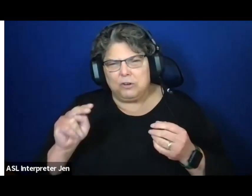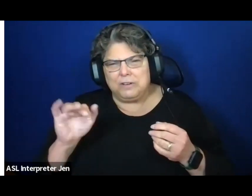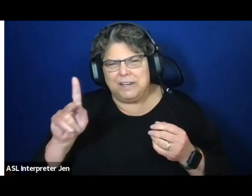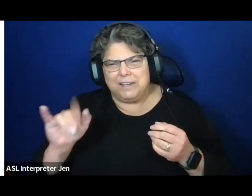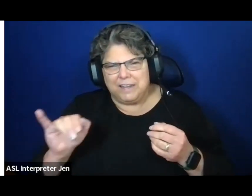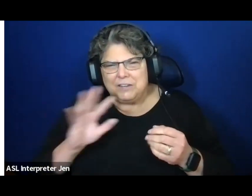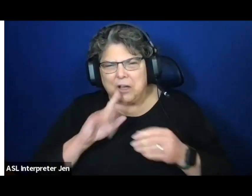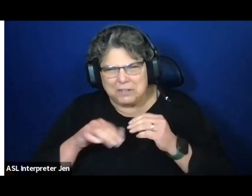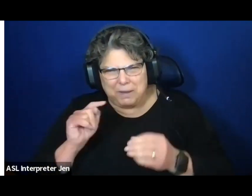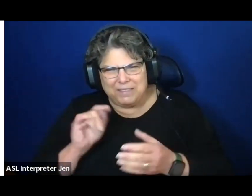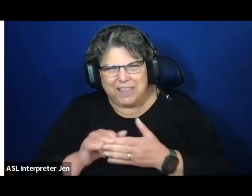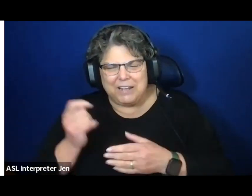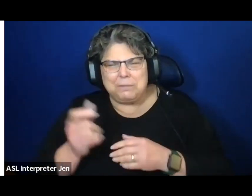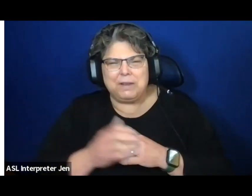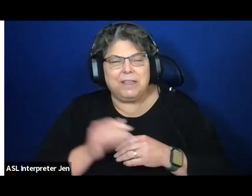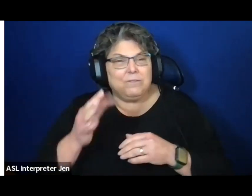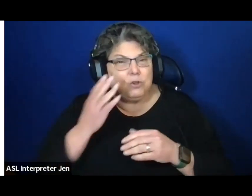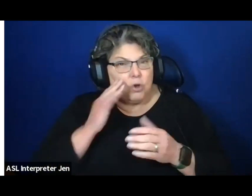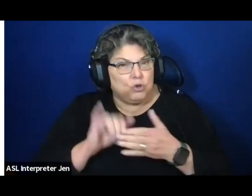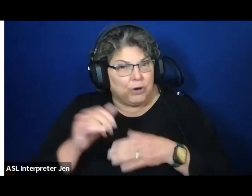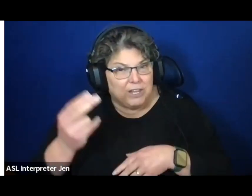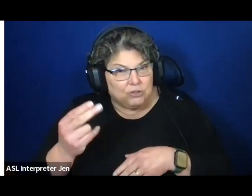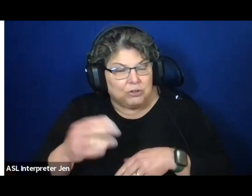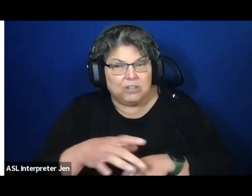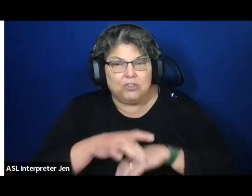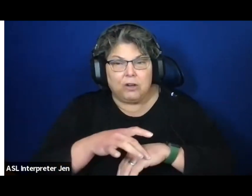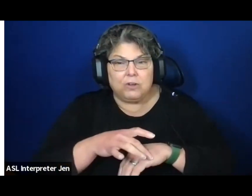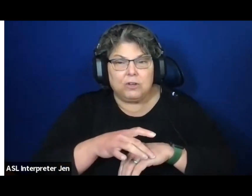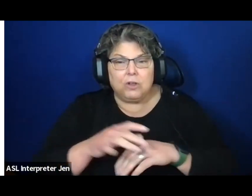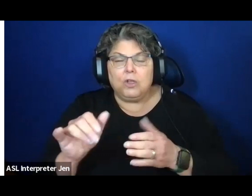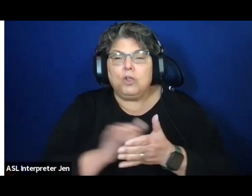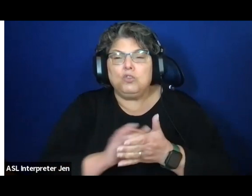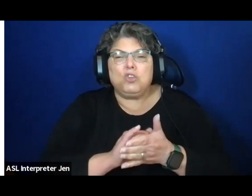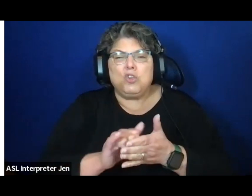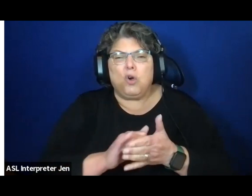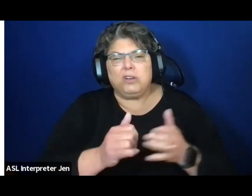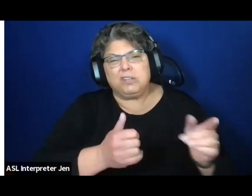your history, your geography, New York is over here.